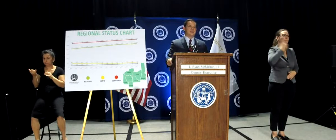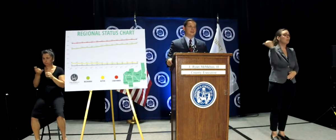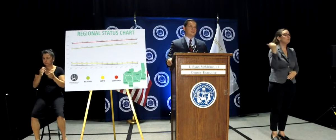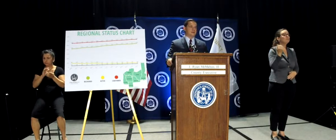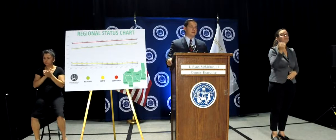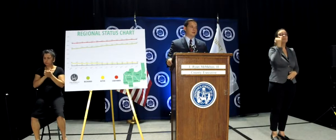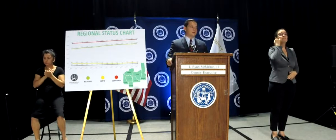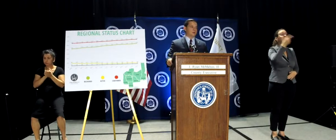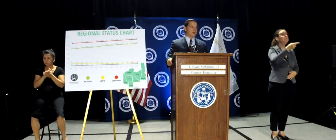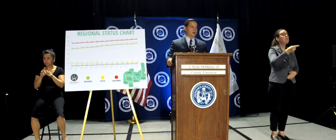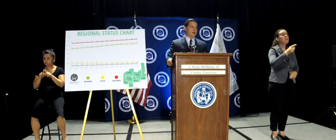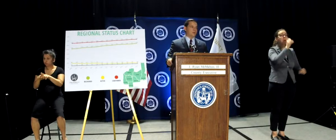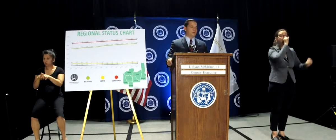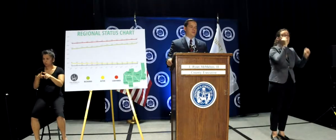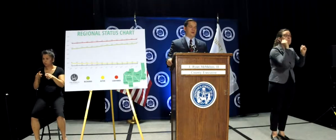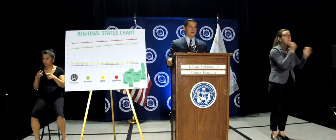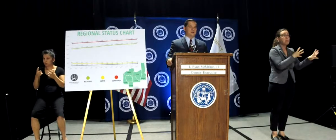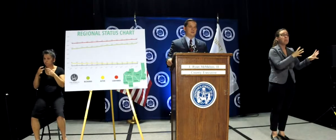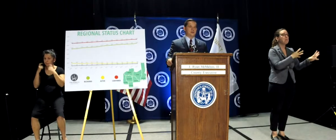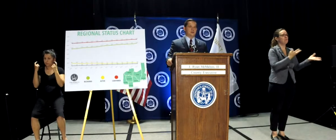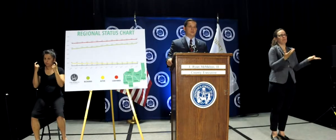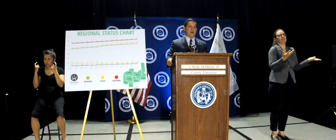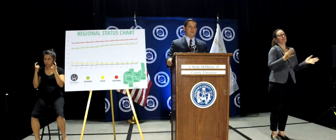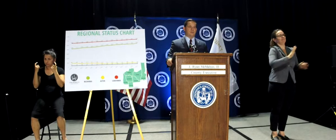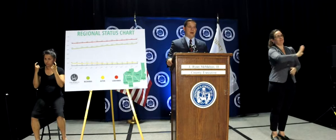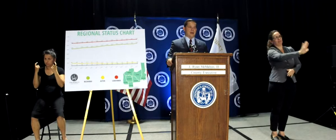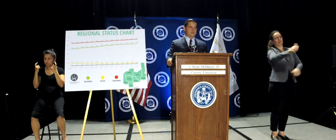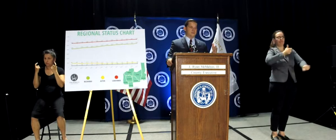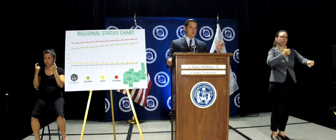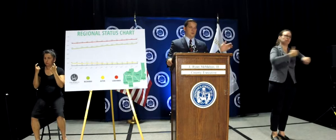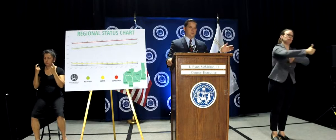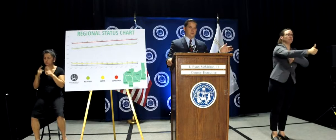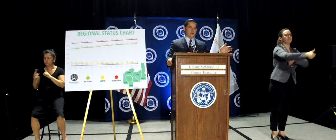It's inconvenient if you're hanging out with your friends to have a